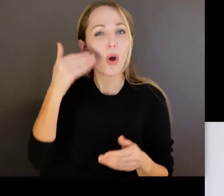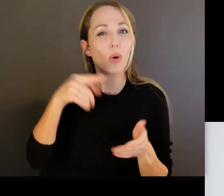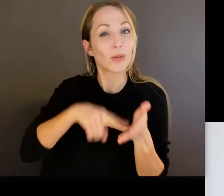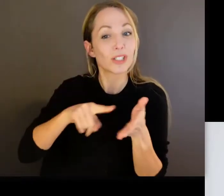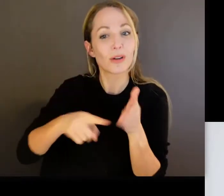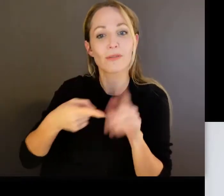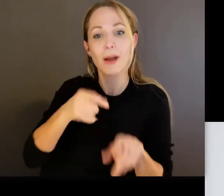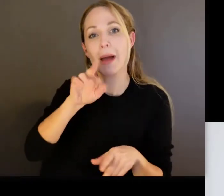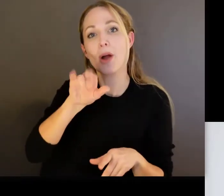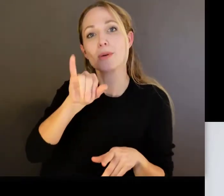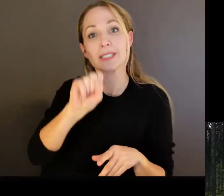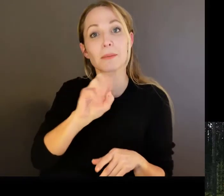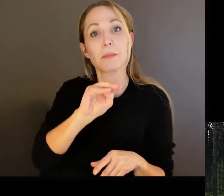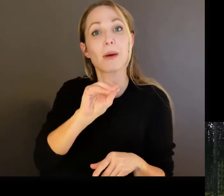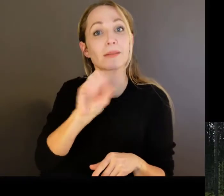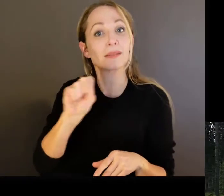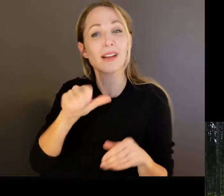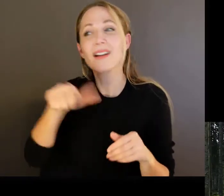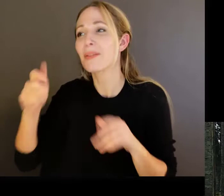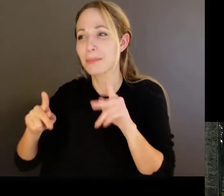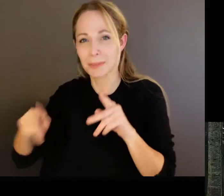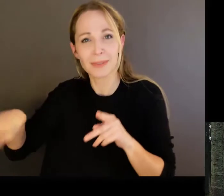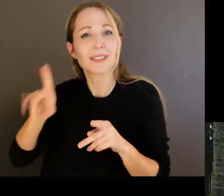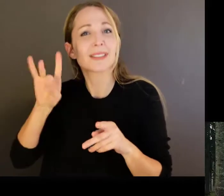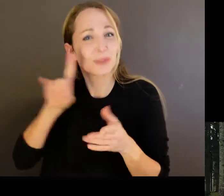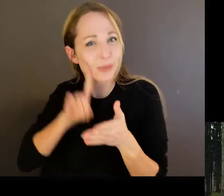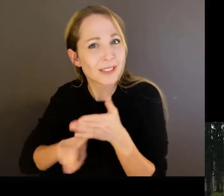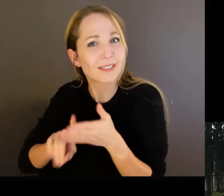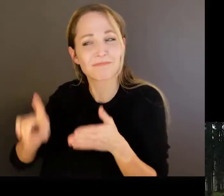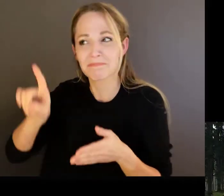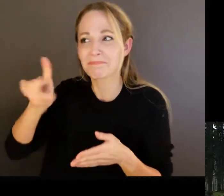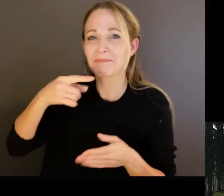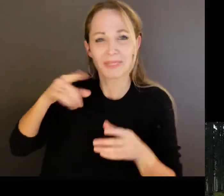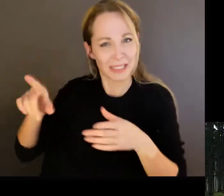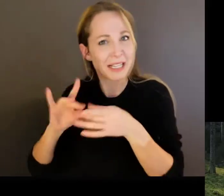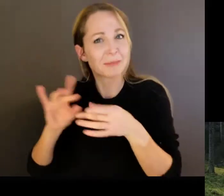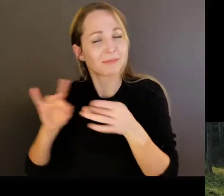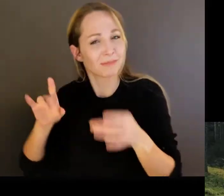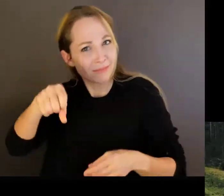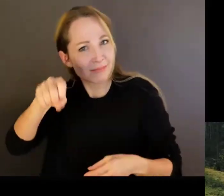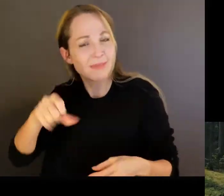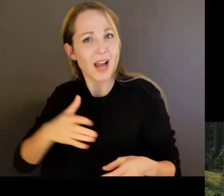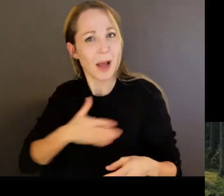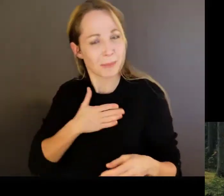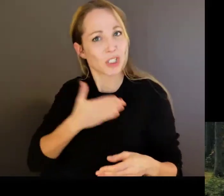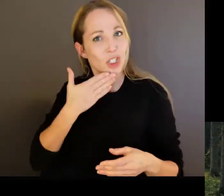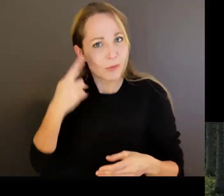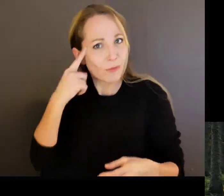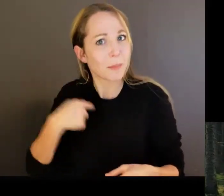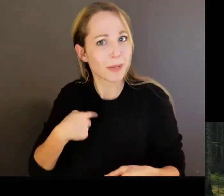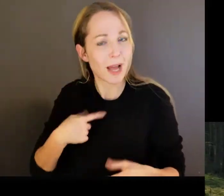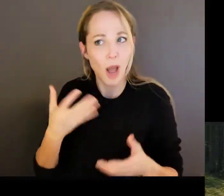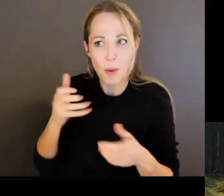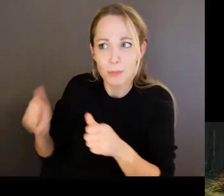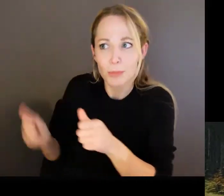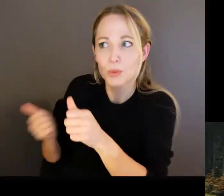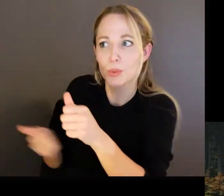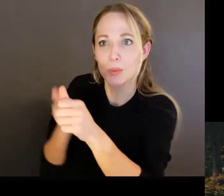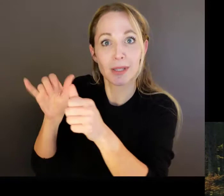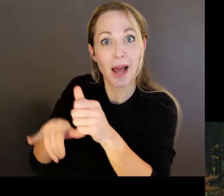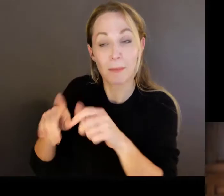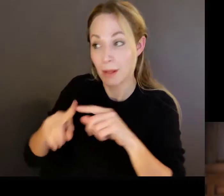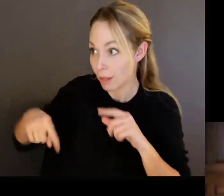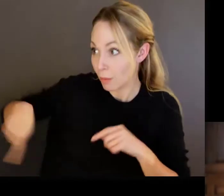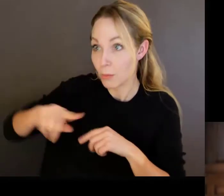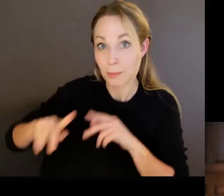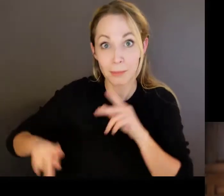Iris Moss and others that people who say to themselves, happiness is important for me, I want to pursue it, those